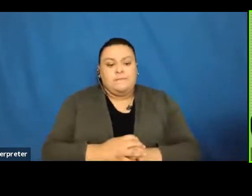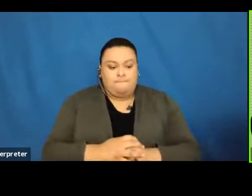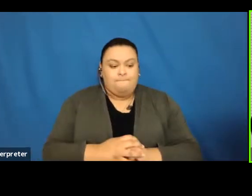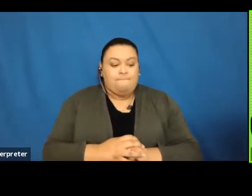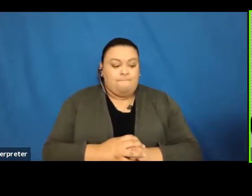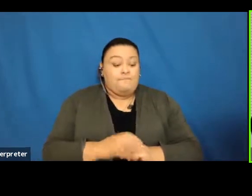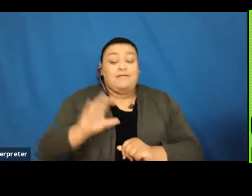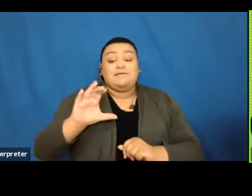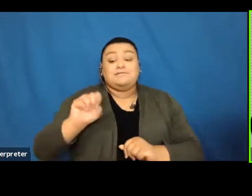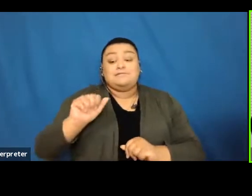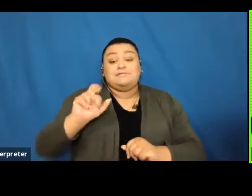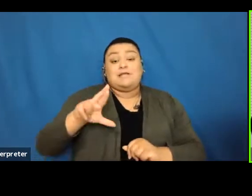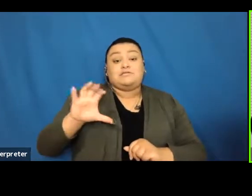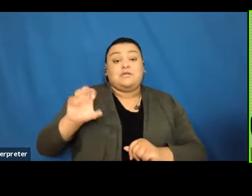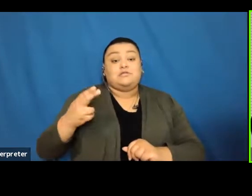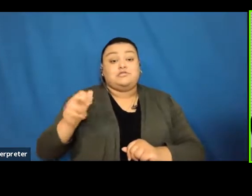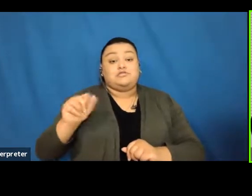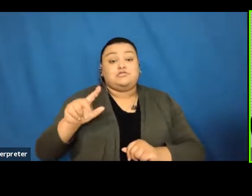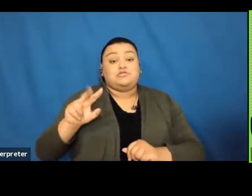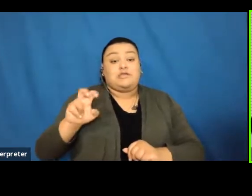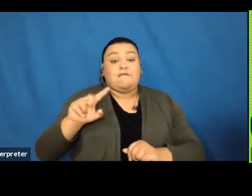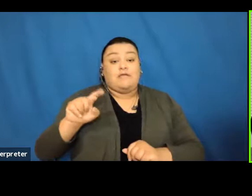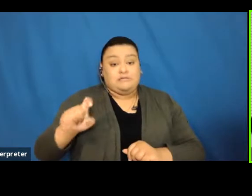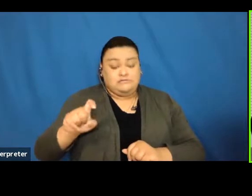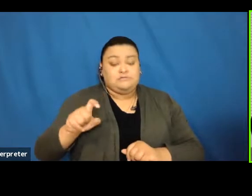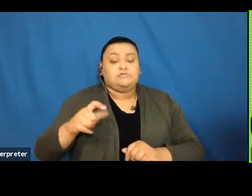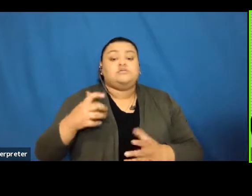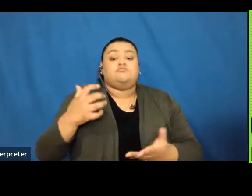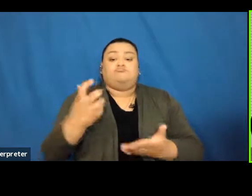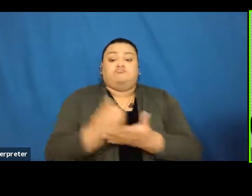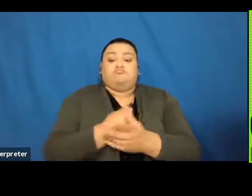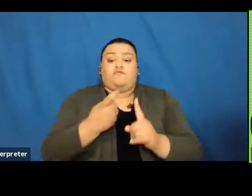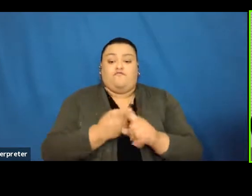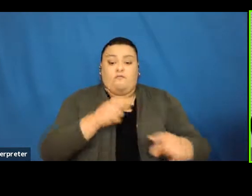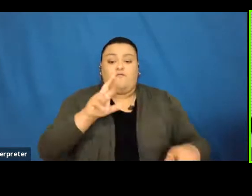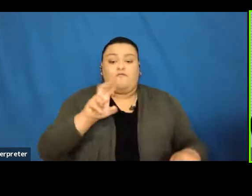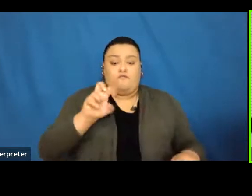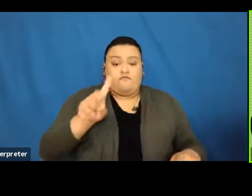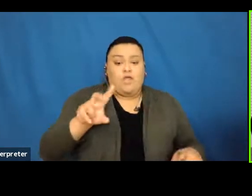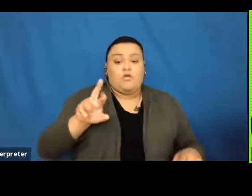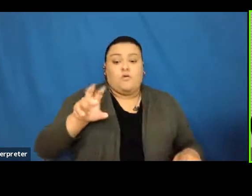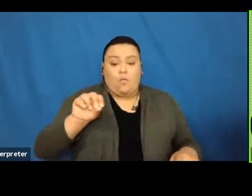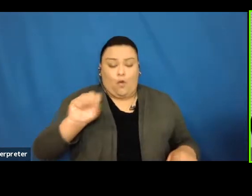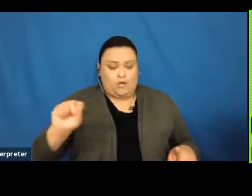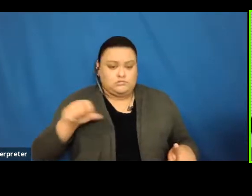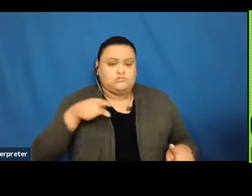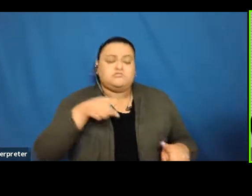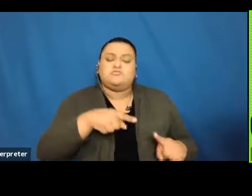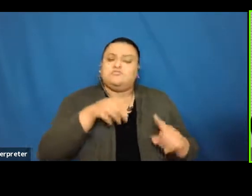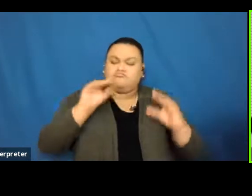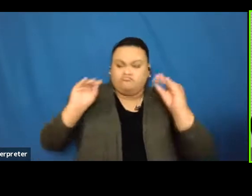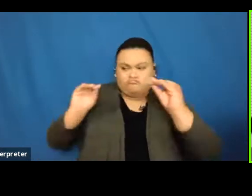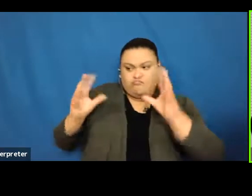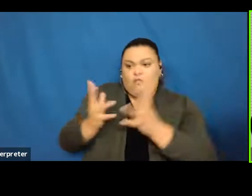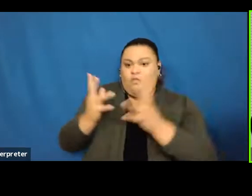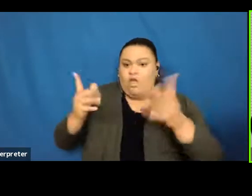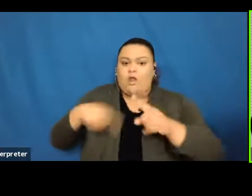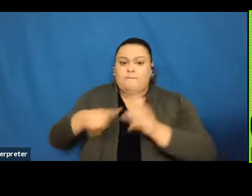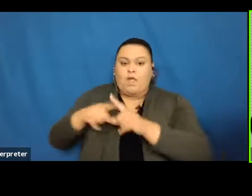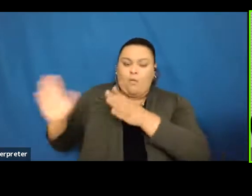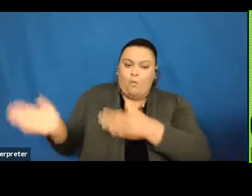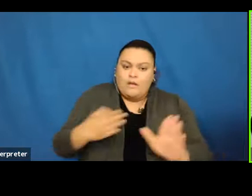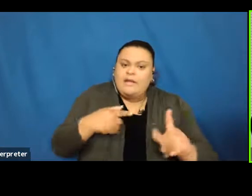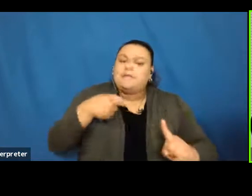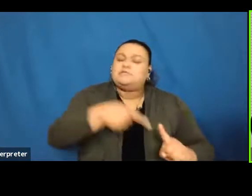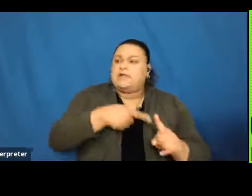he's profited from knowing Fred Ross. He taught him a lot of stuff in terms of organizing, you know, and he spent a lot of time in East LA for a while,